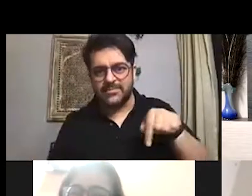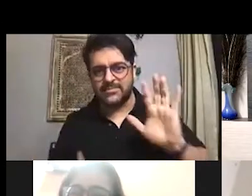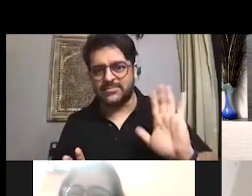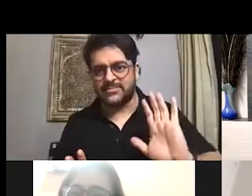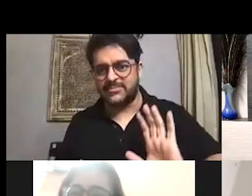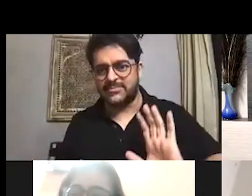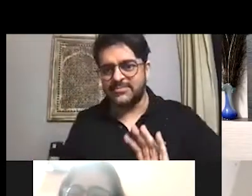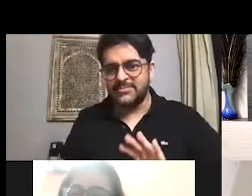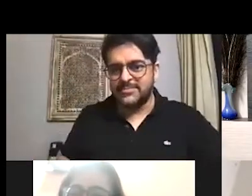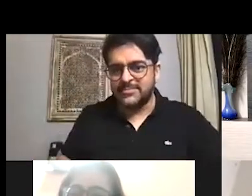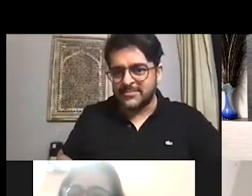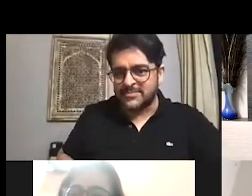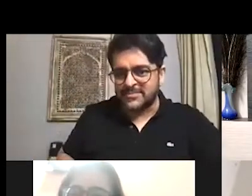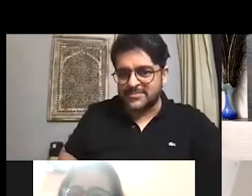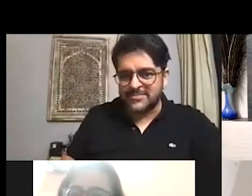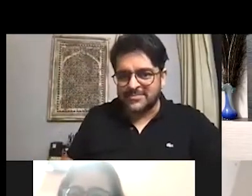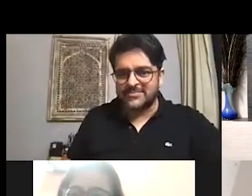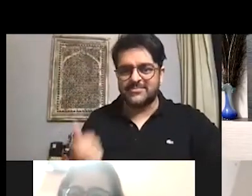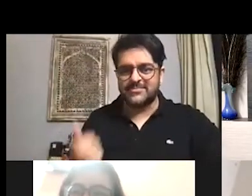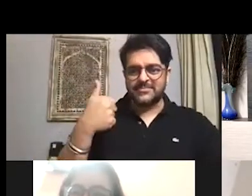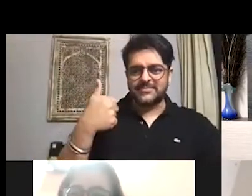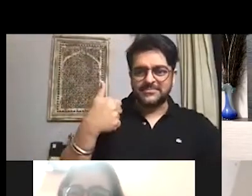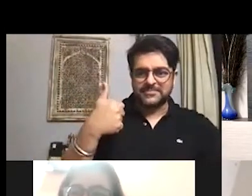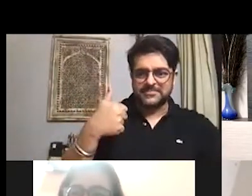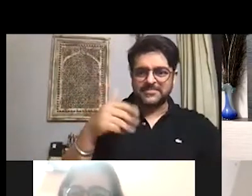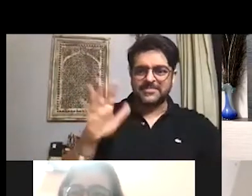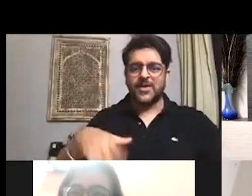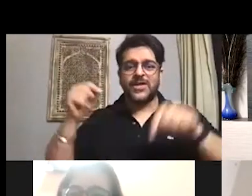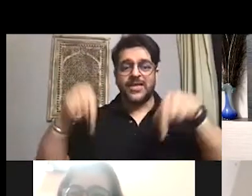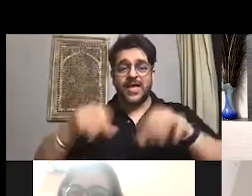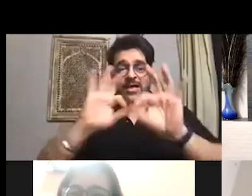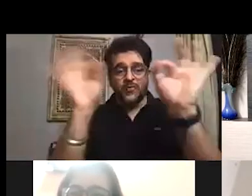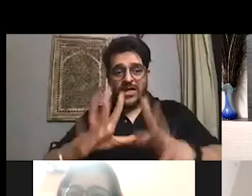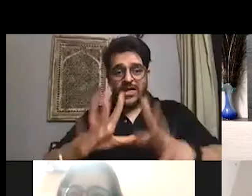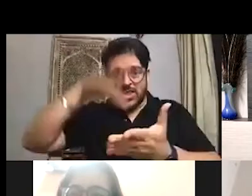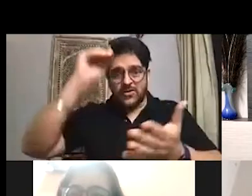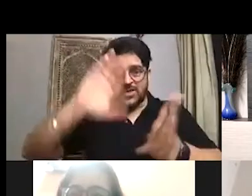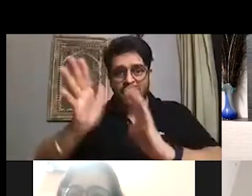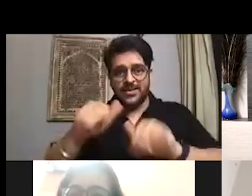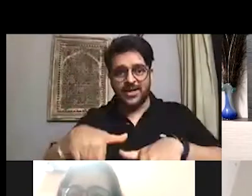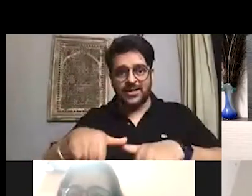to, also recognize where the person's coming from looking at their signs. Different accents.